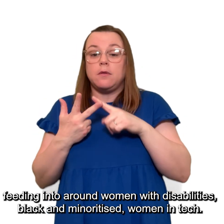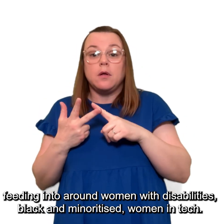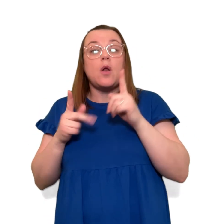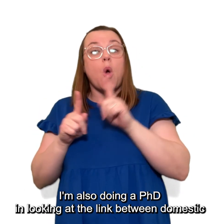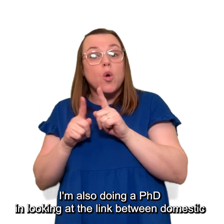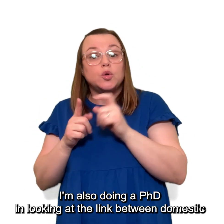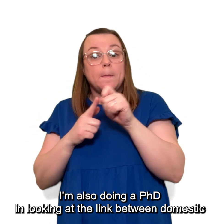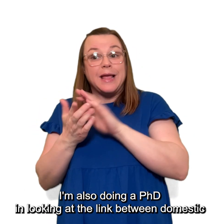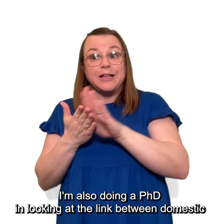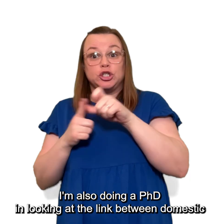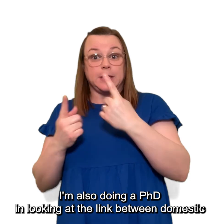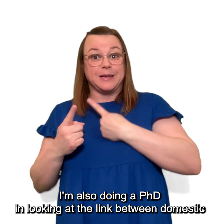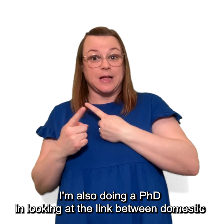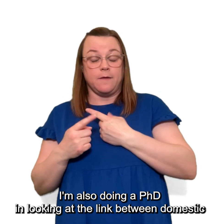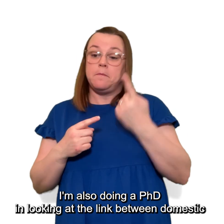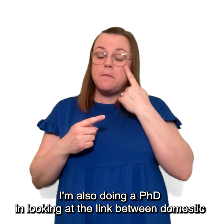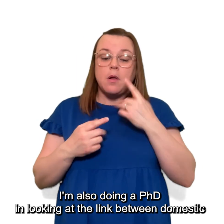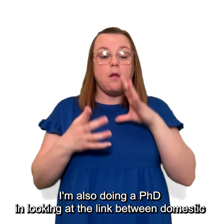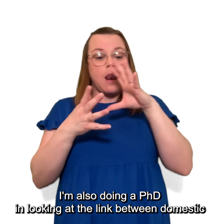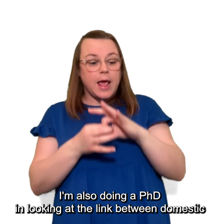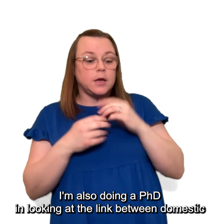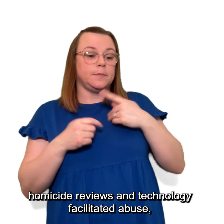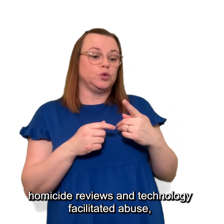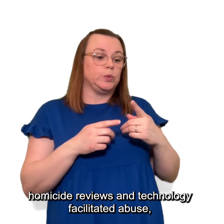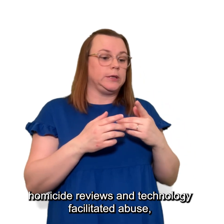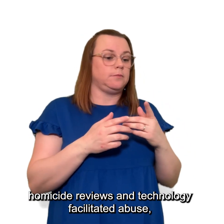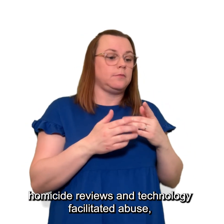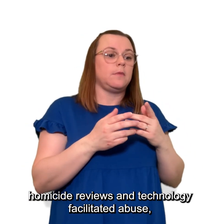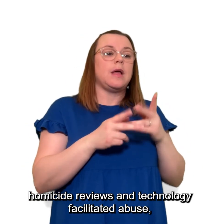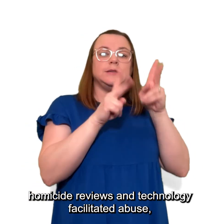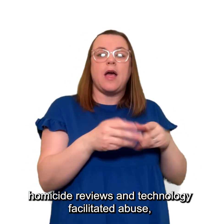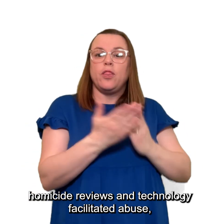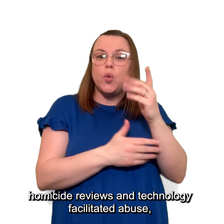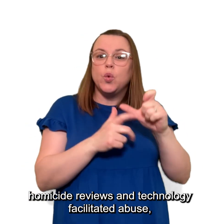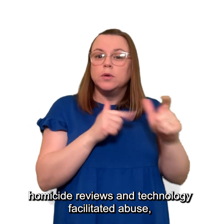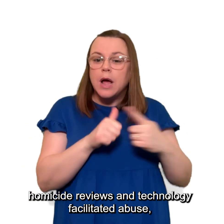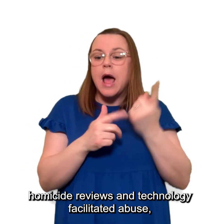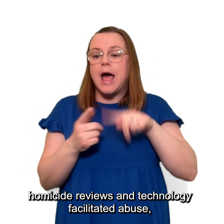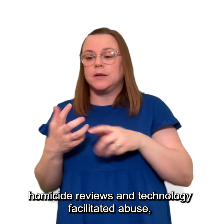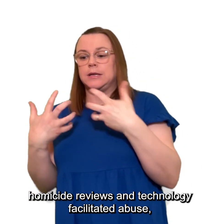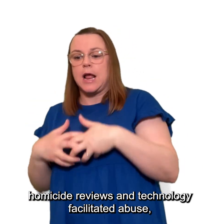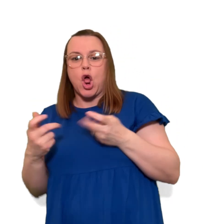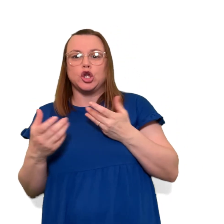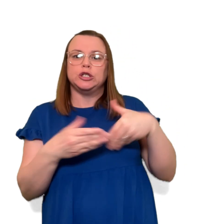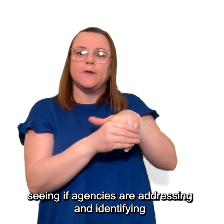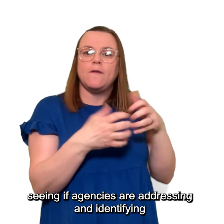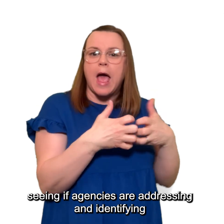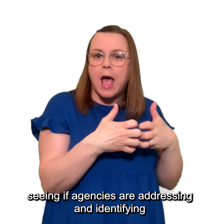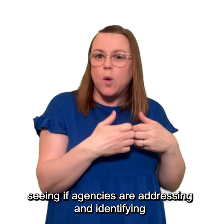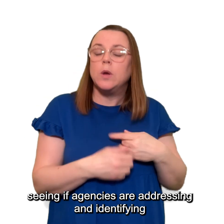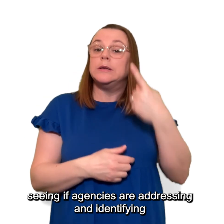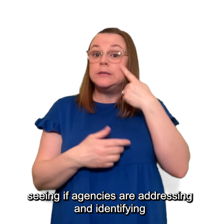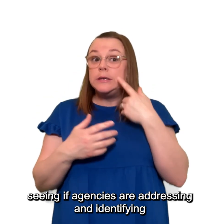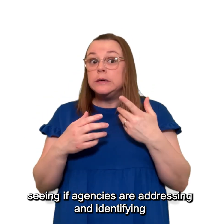in tech. I'm also doing a PhD and looking at the link between domestic homicide reviews and technology facilitated abuse, seeing